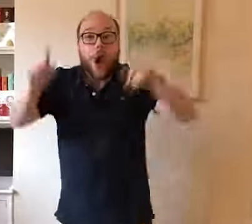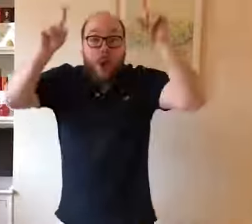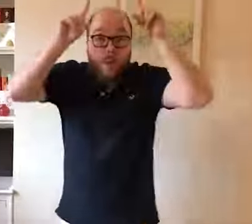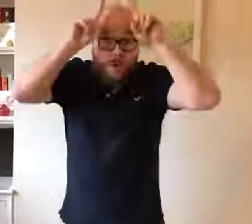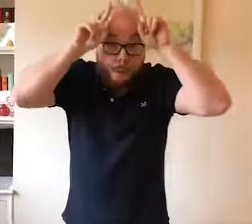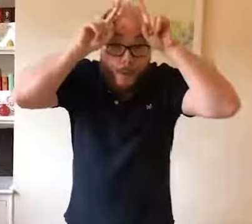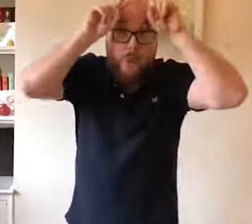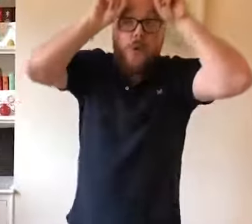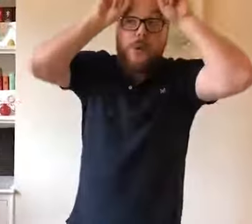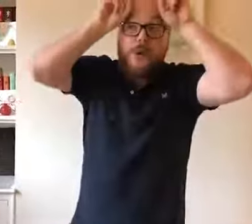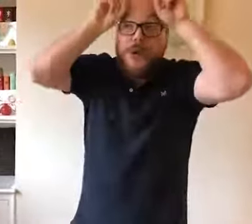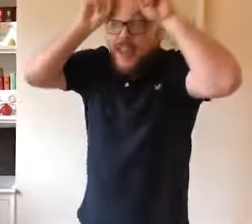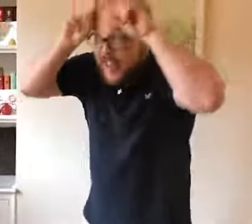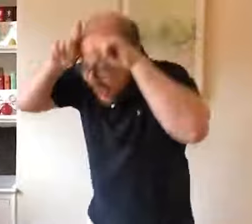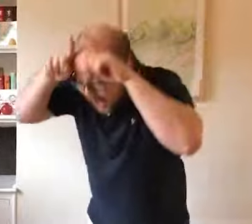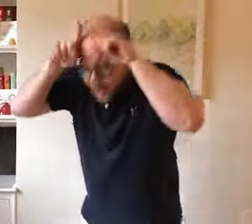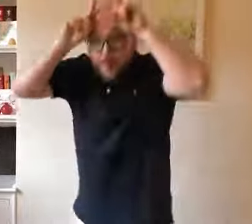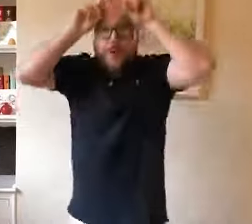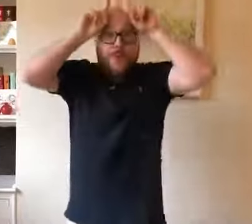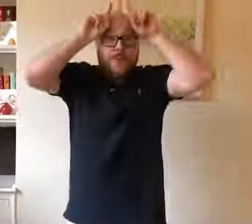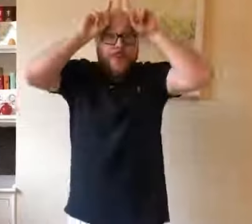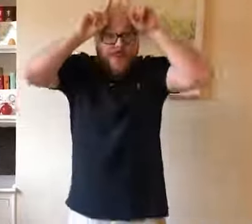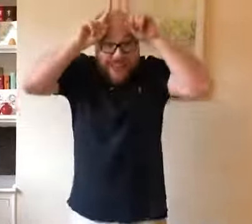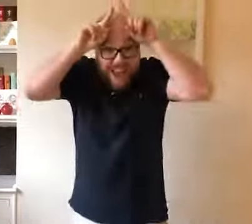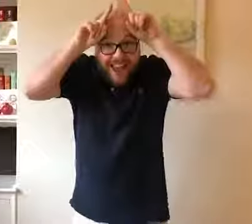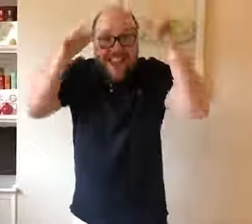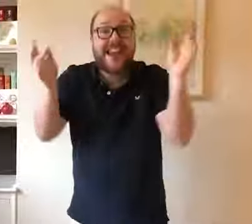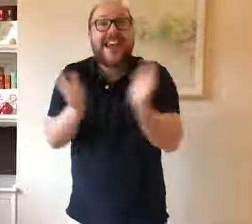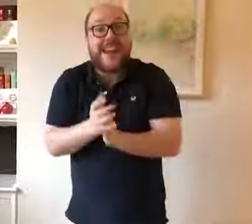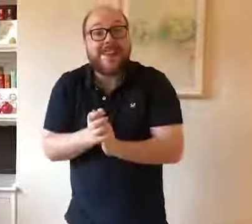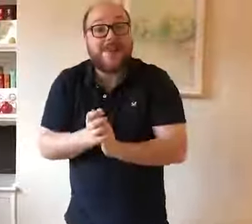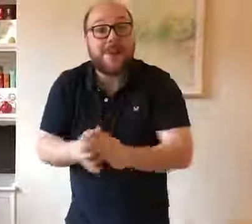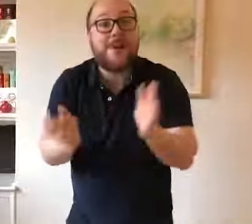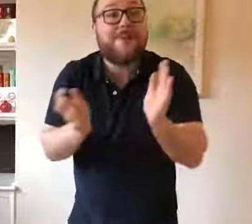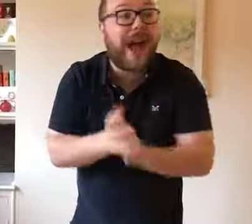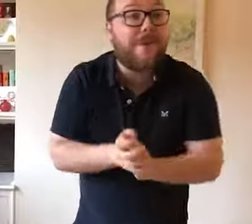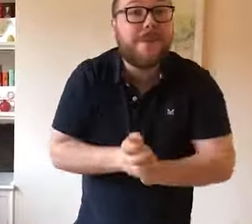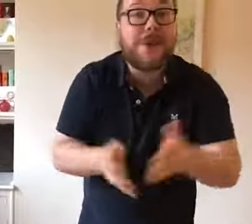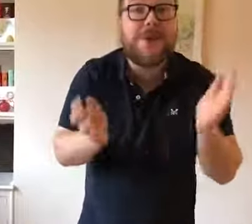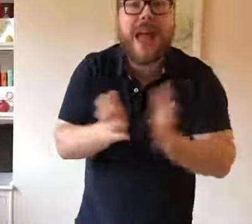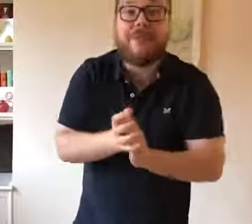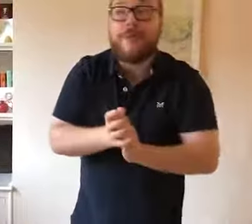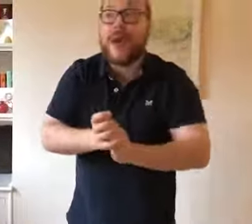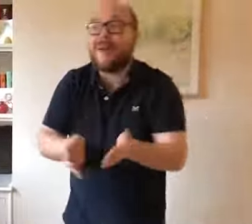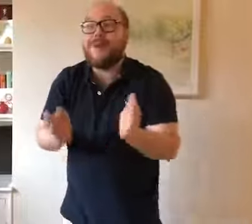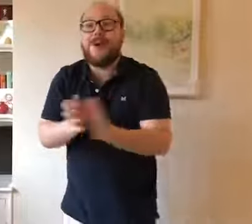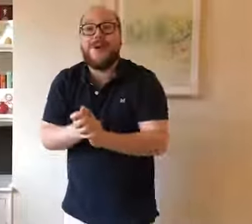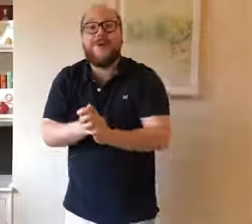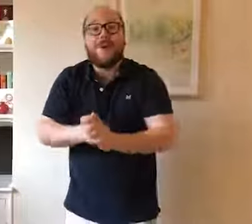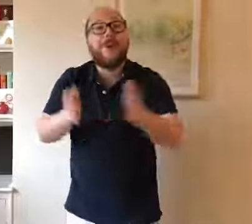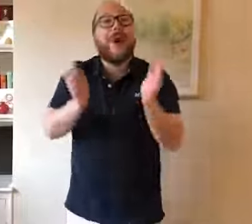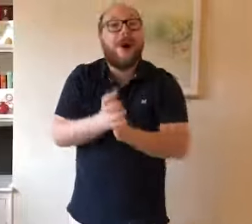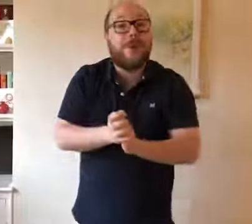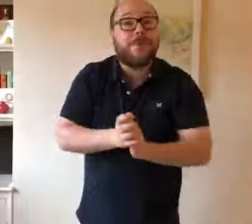With a moo moo here and a moo moo there. Here a moo, there a moo. Everywhere a moo moo. Old